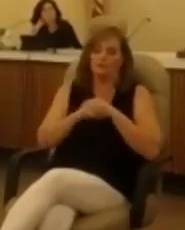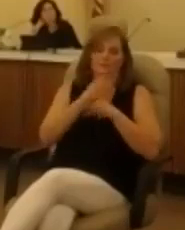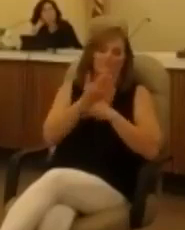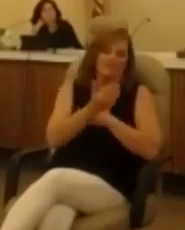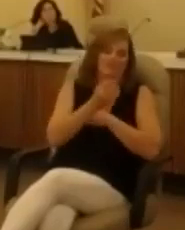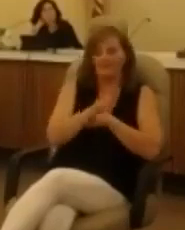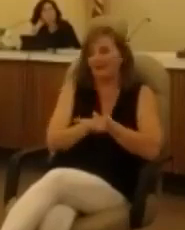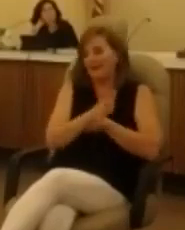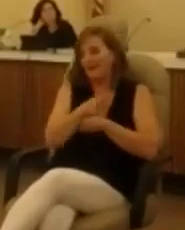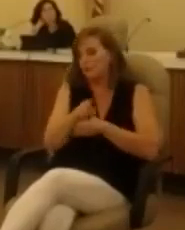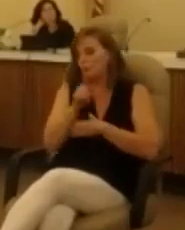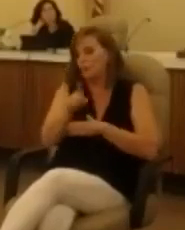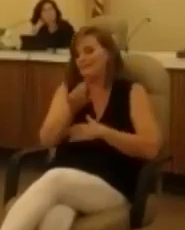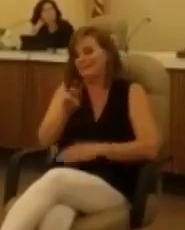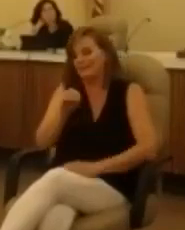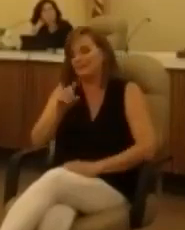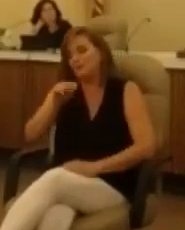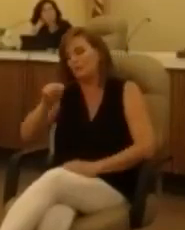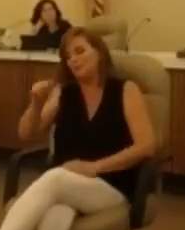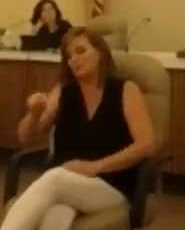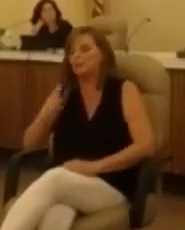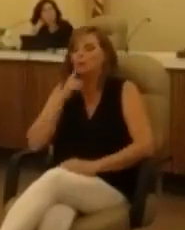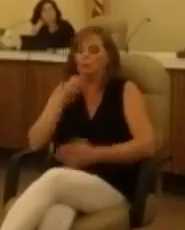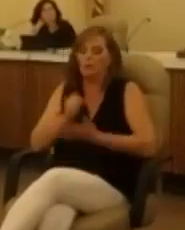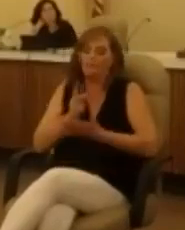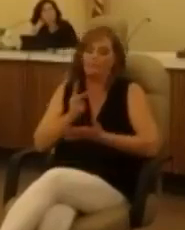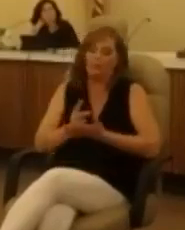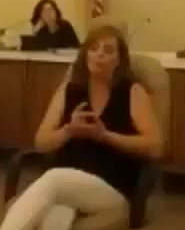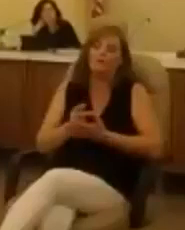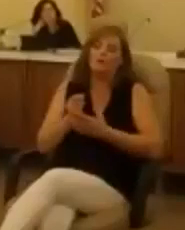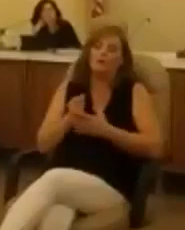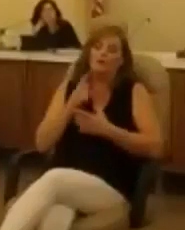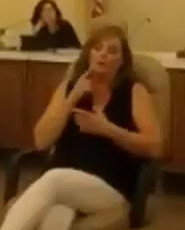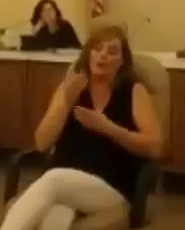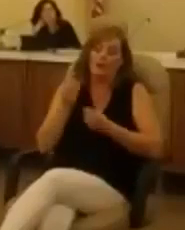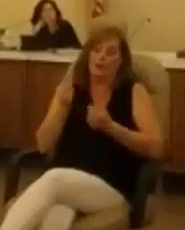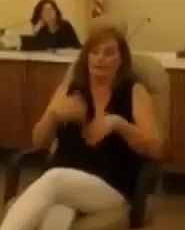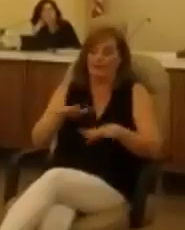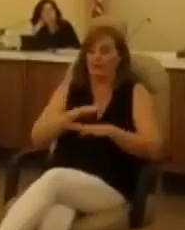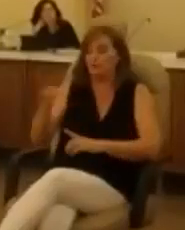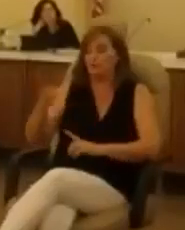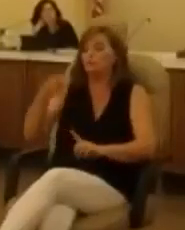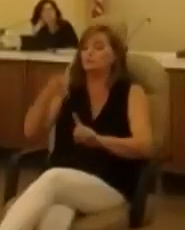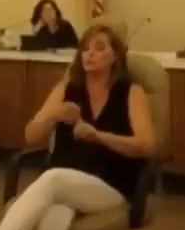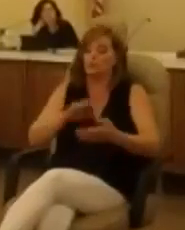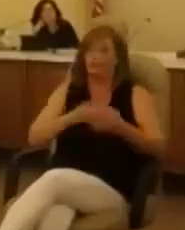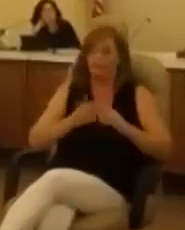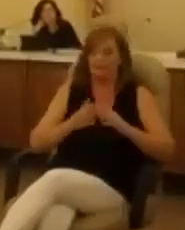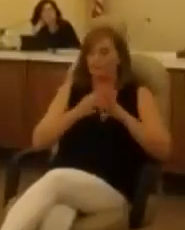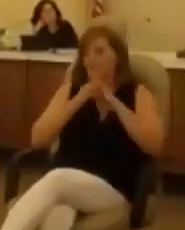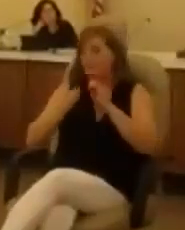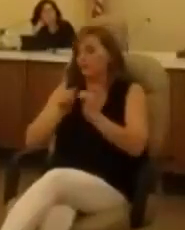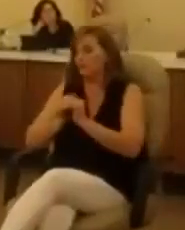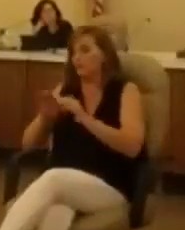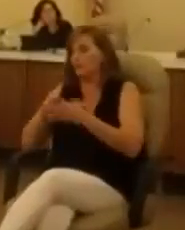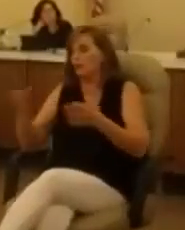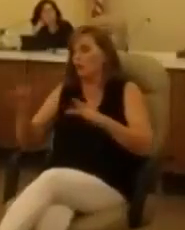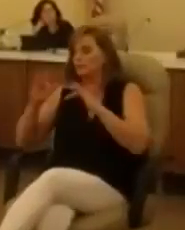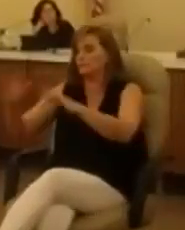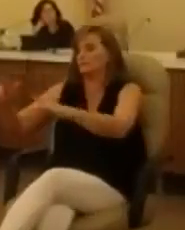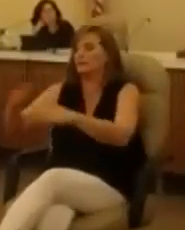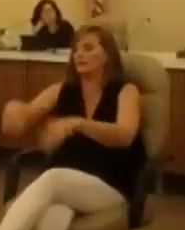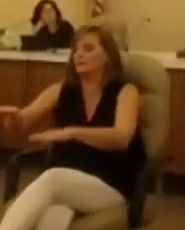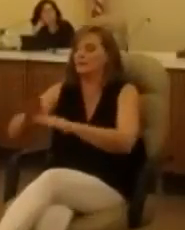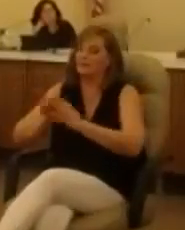15-170, 2020 to approve the conveyance of land to the town as connection with the open space incentive for the development